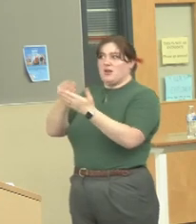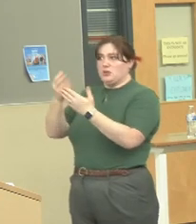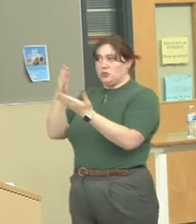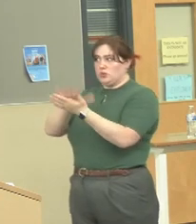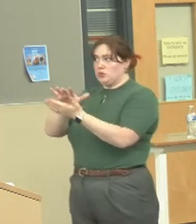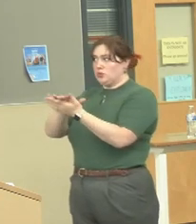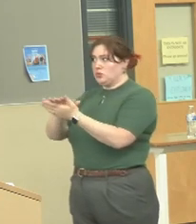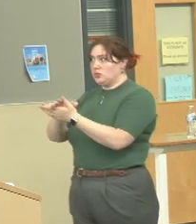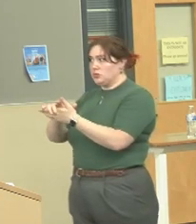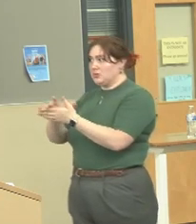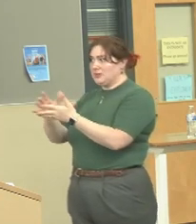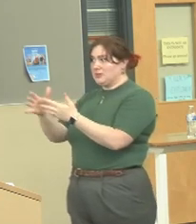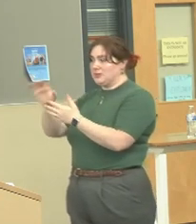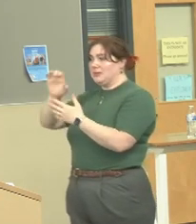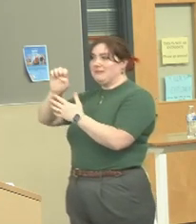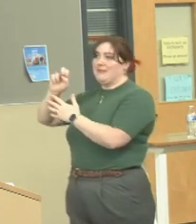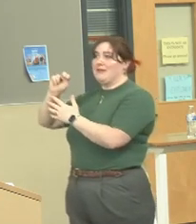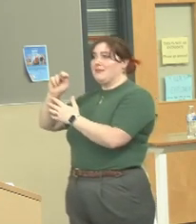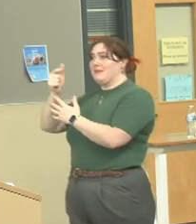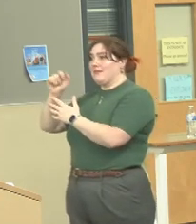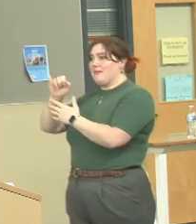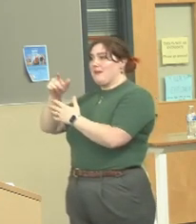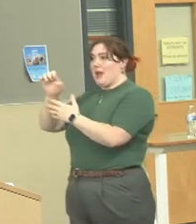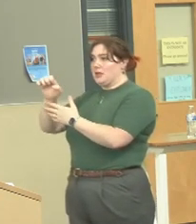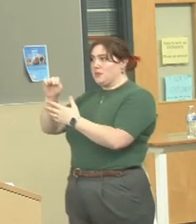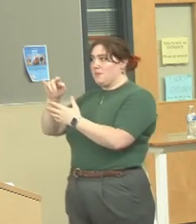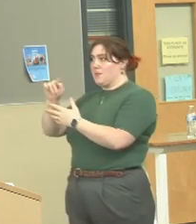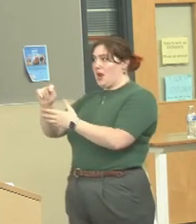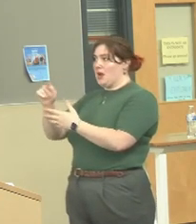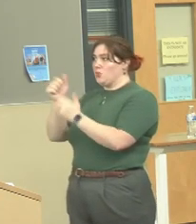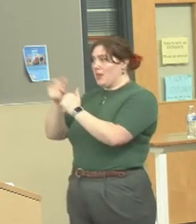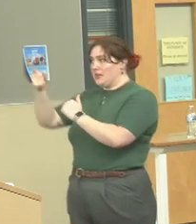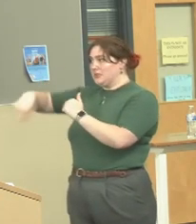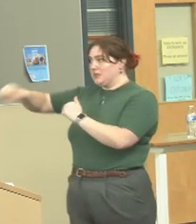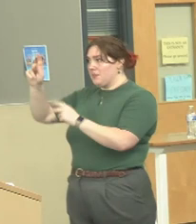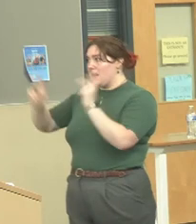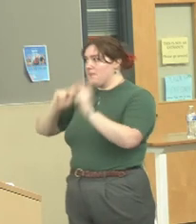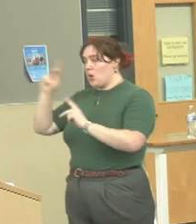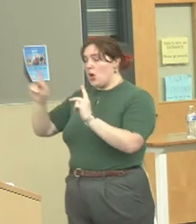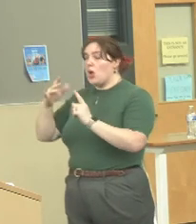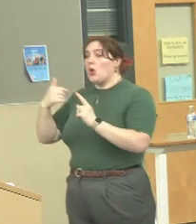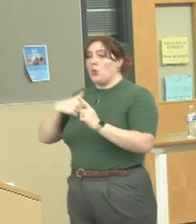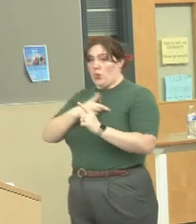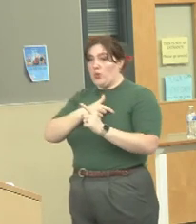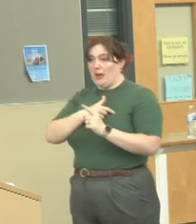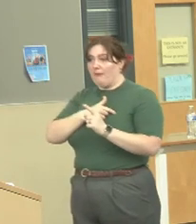hold on. If you want to make a speech, that's one thing, but if you want the answer. So